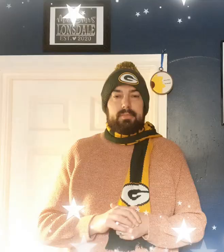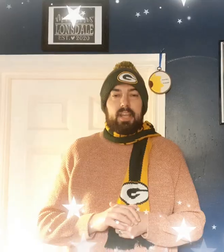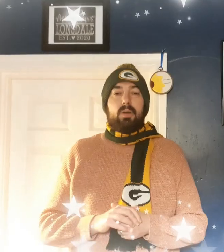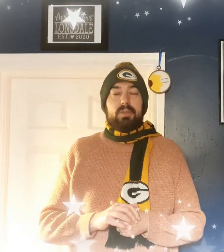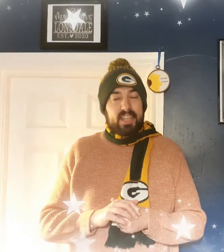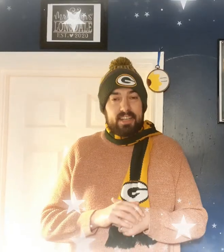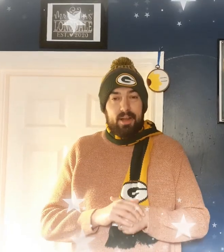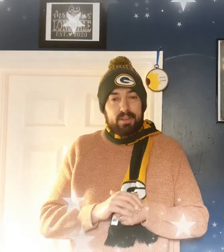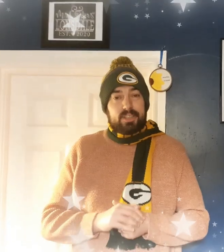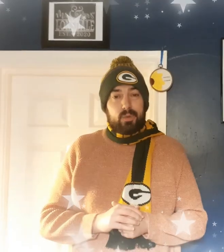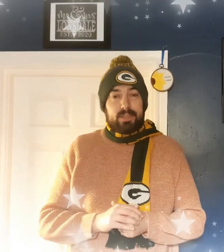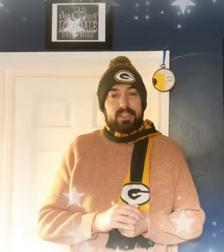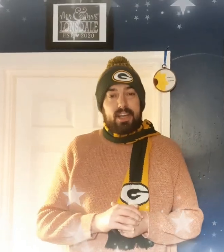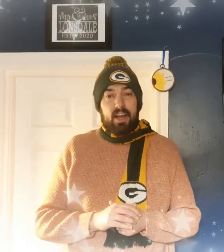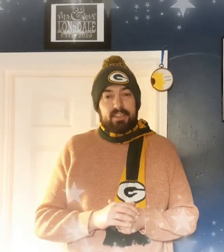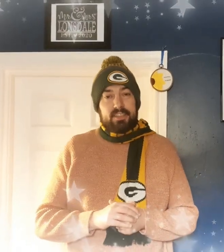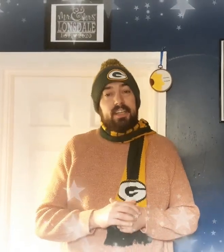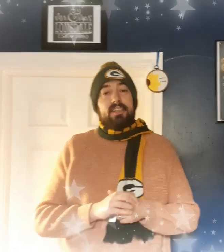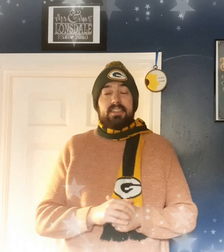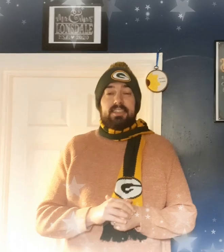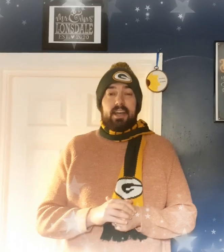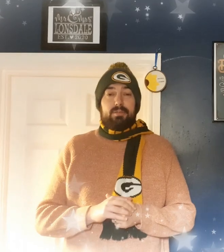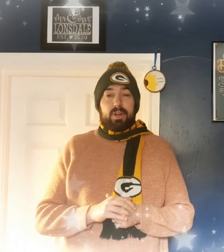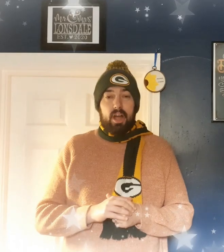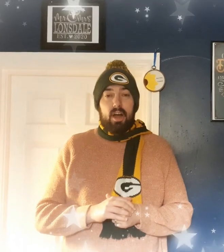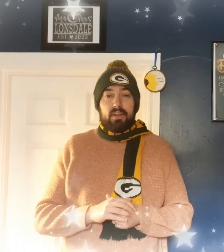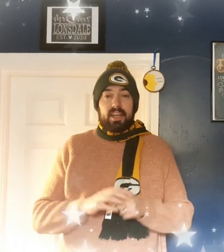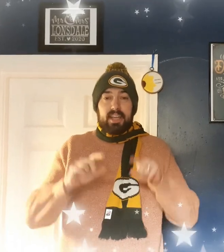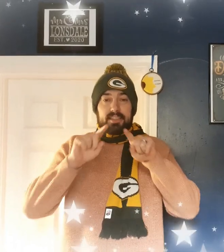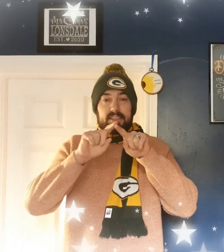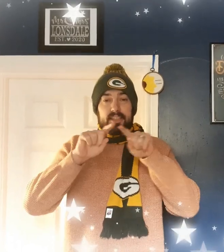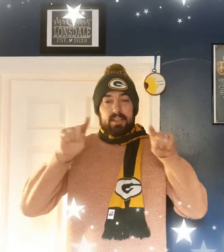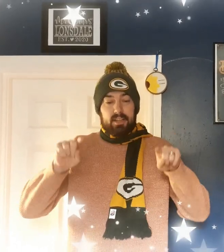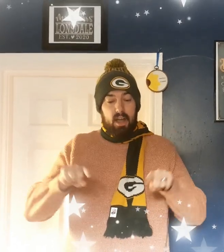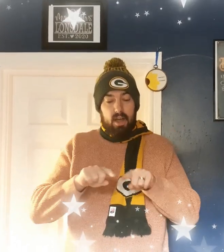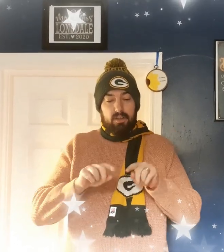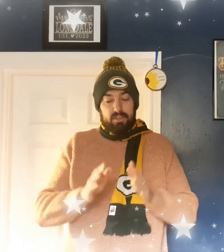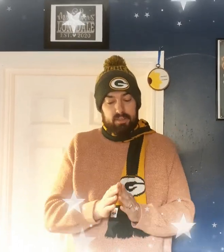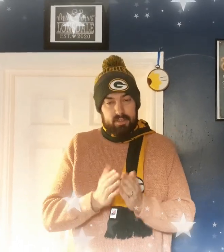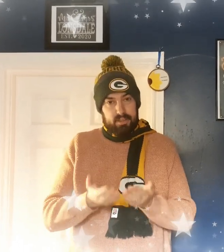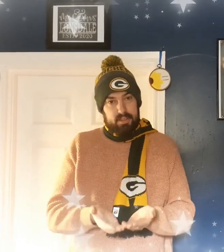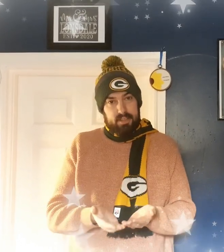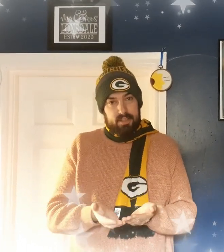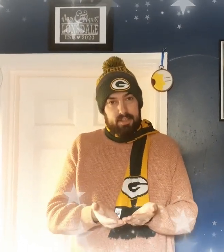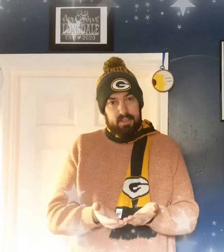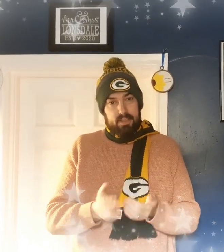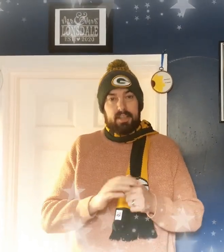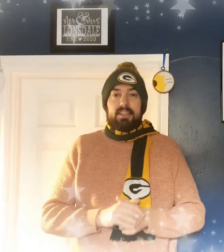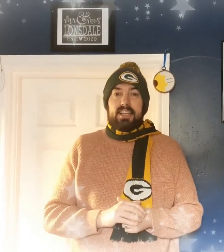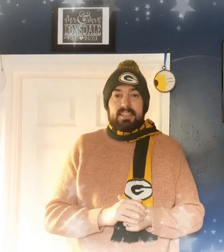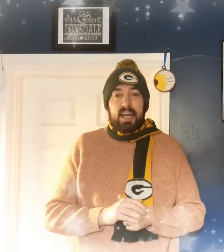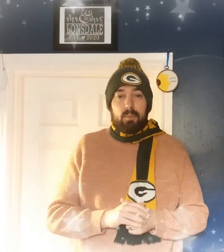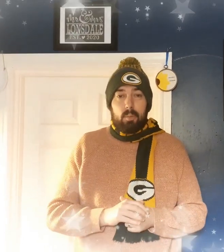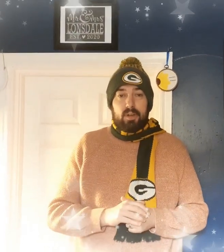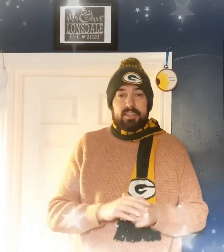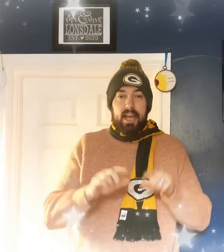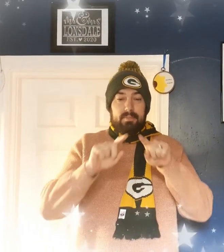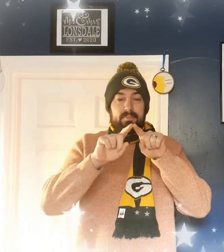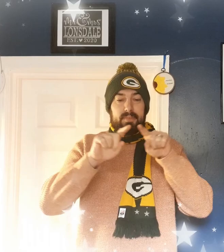Christmas. We'll be sending out lots of Christmas cards, so the sign for a card is card. So that sign one more time